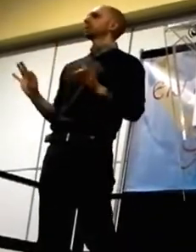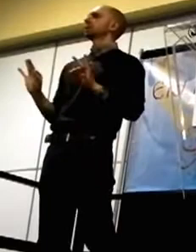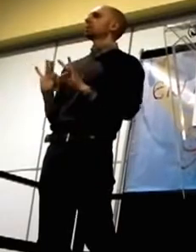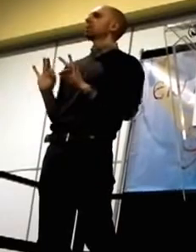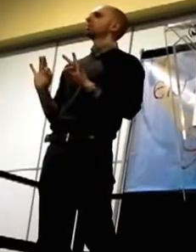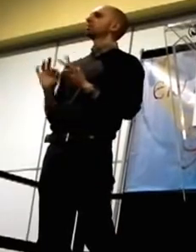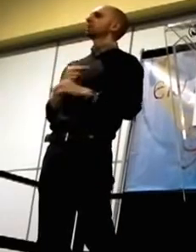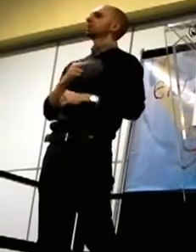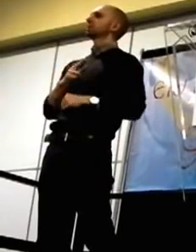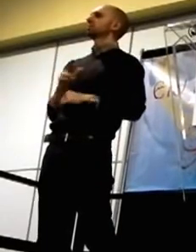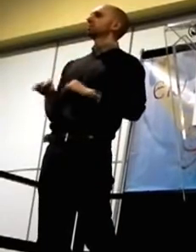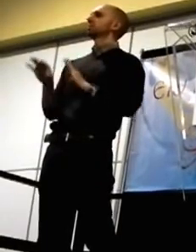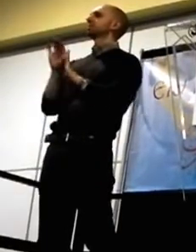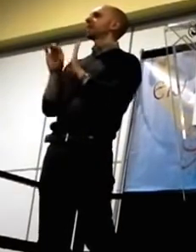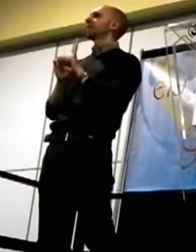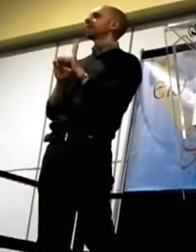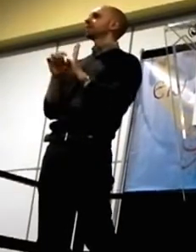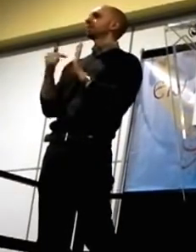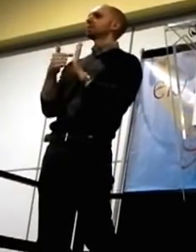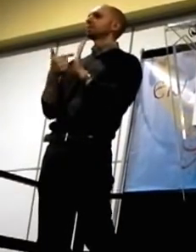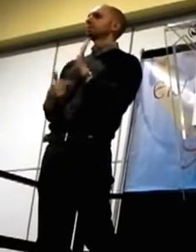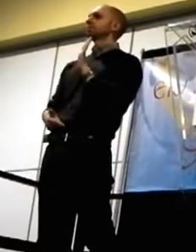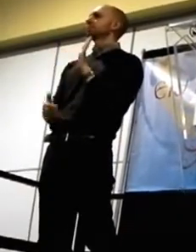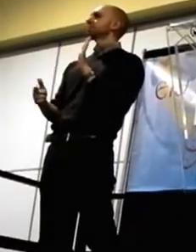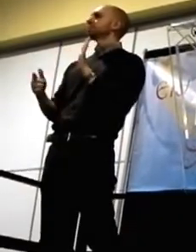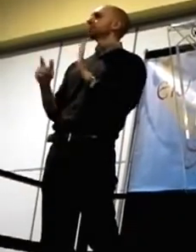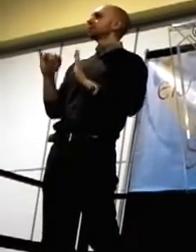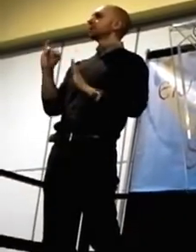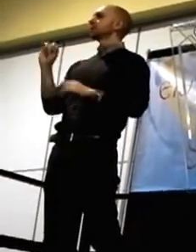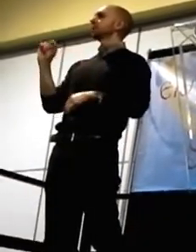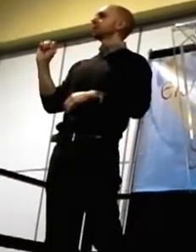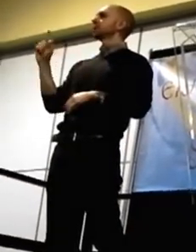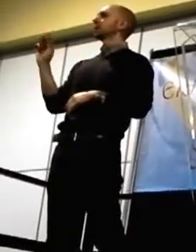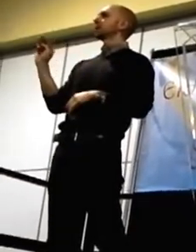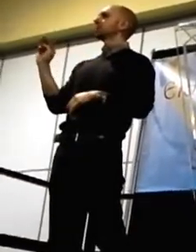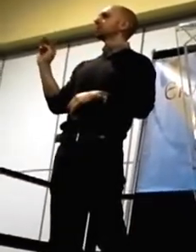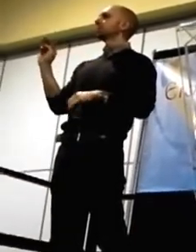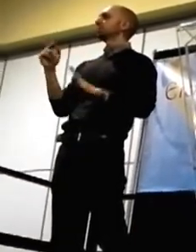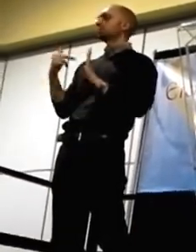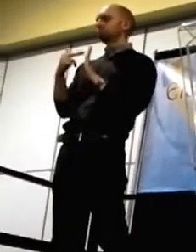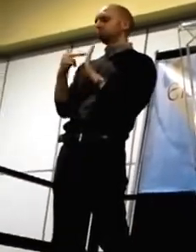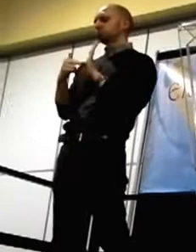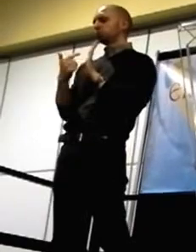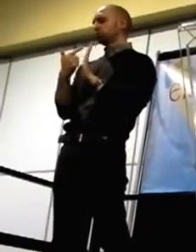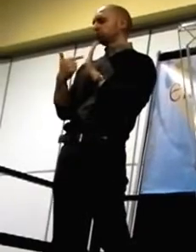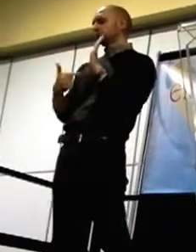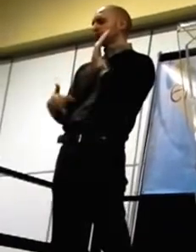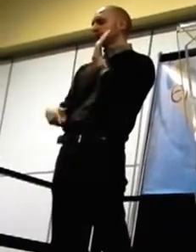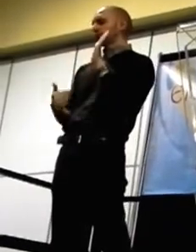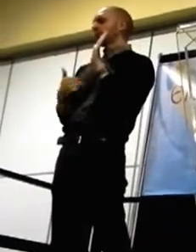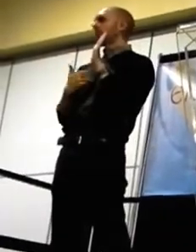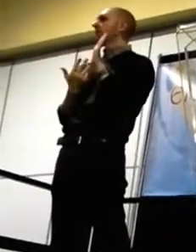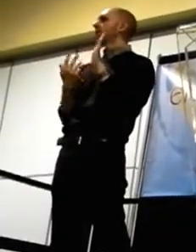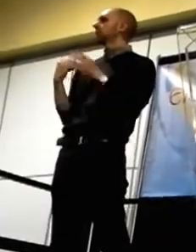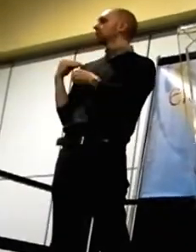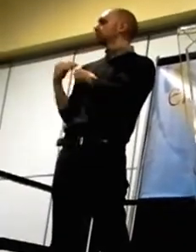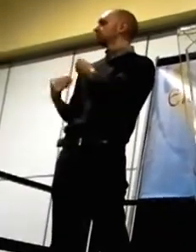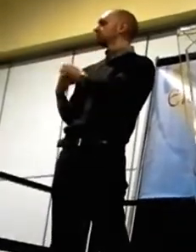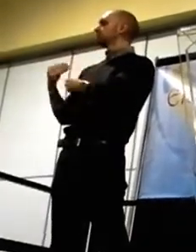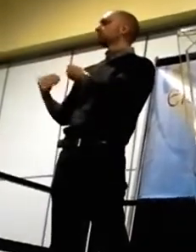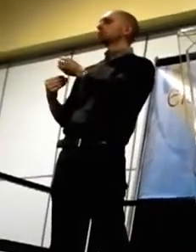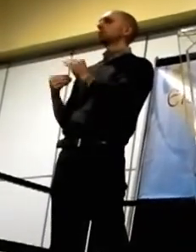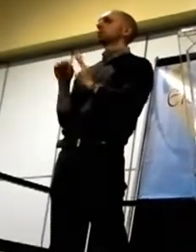simple ethics. Islam is a comprehensive set of rules of rituals and of